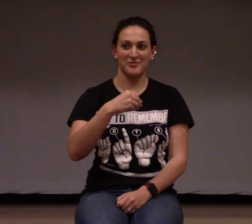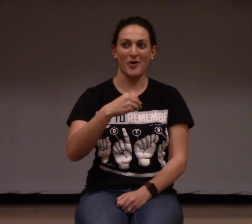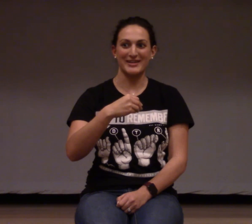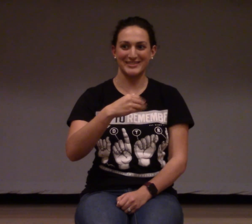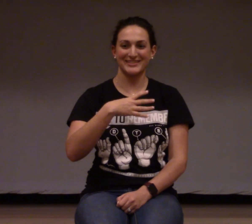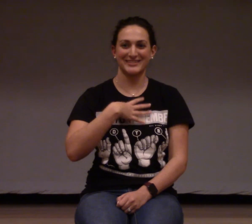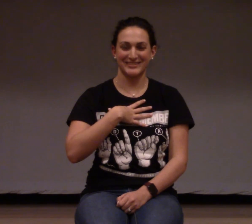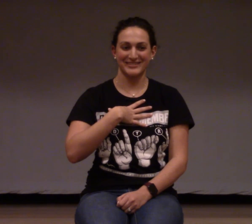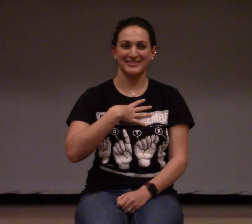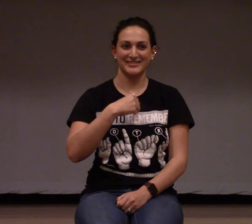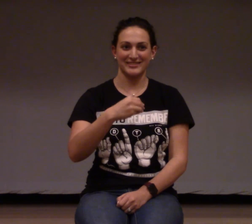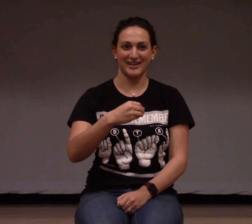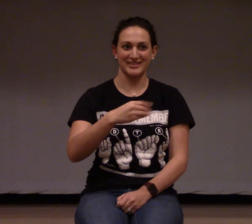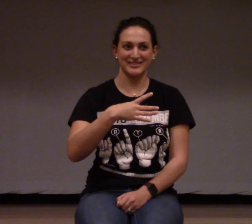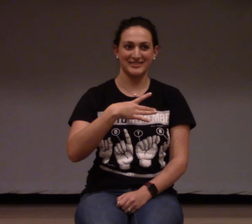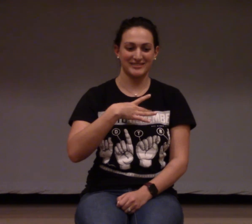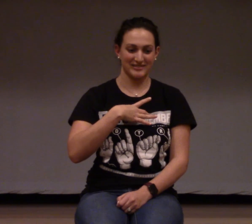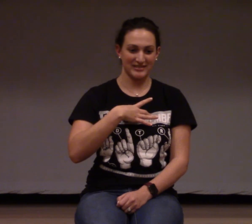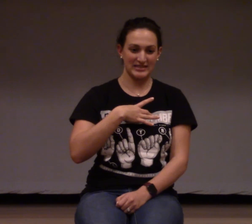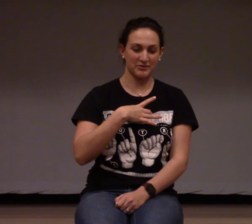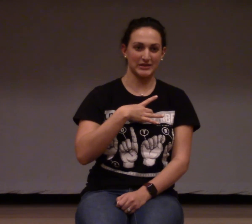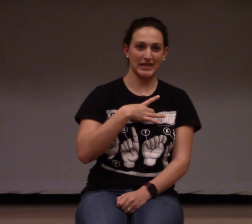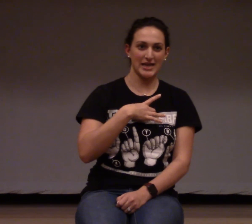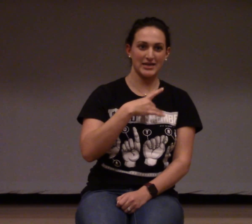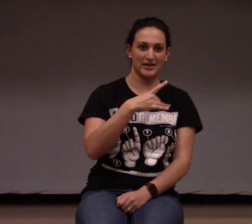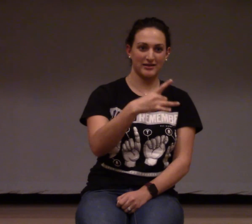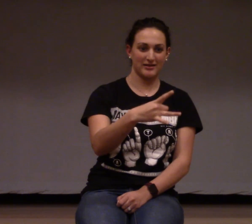White. Yes. So like,